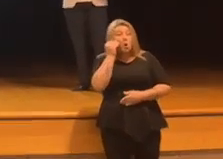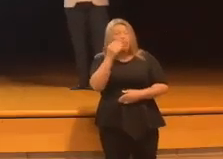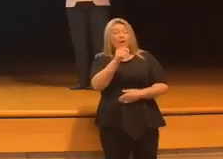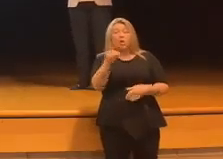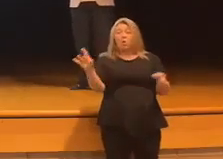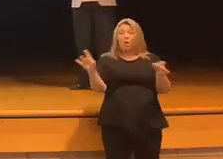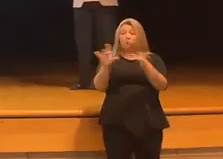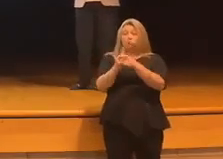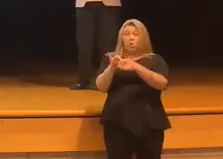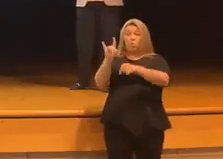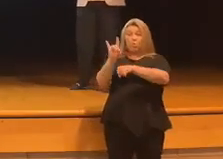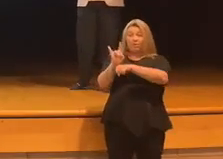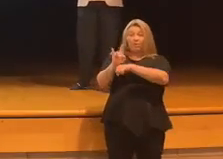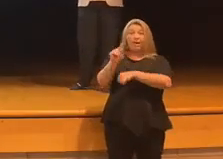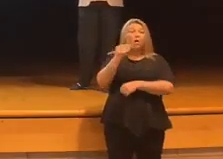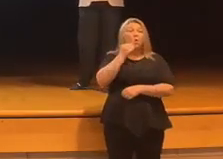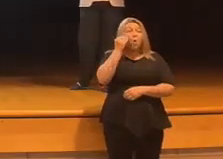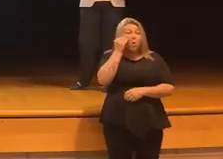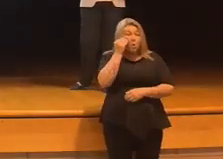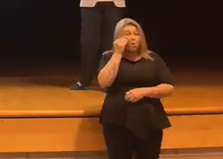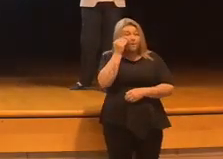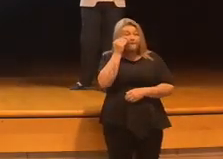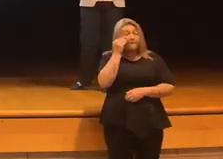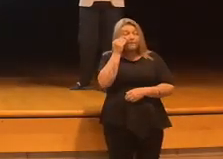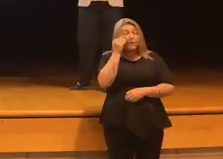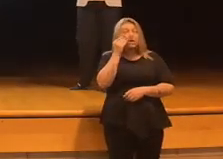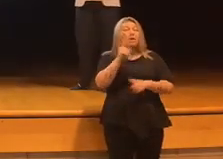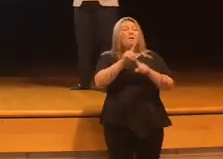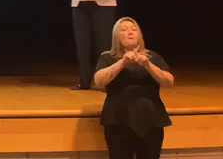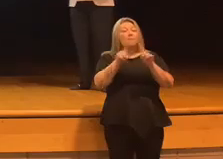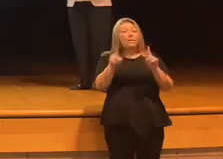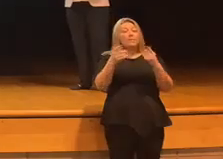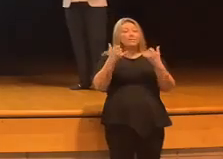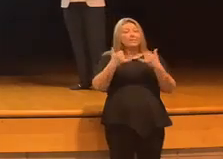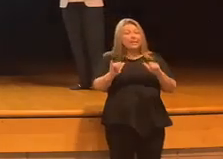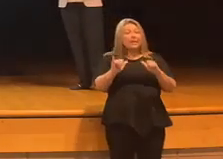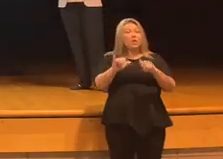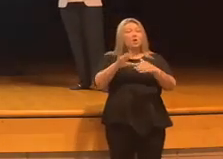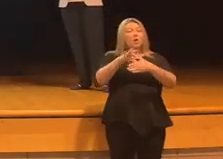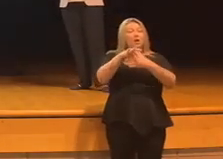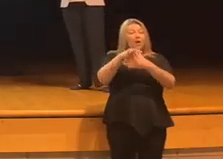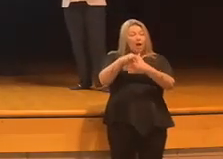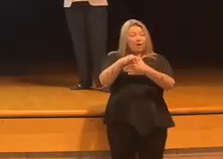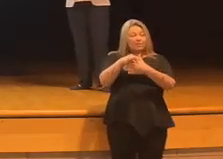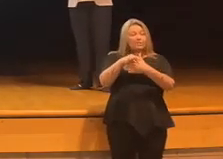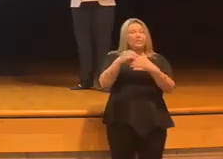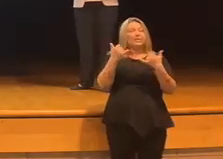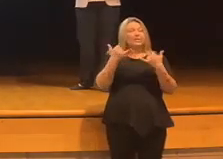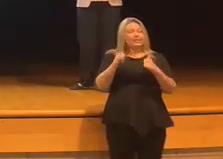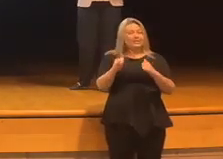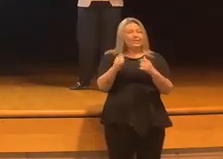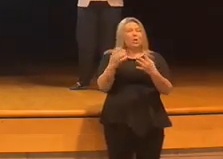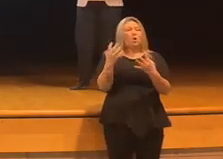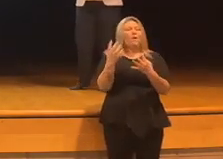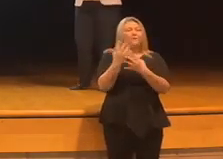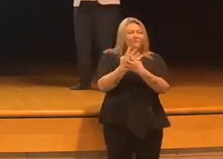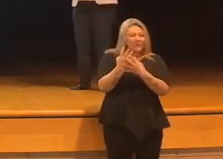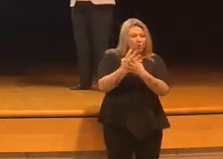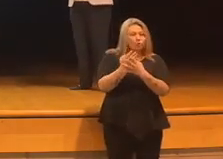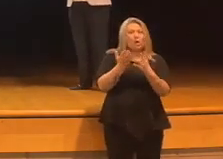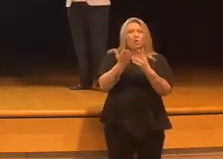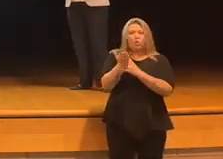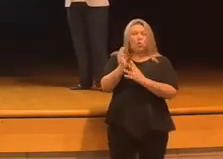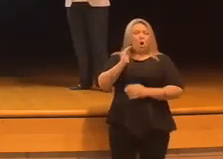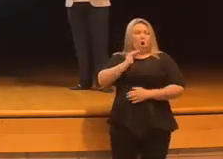your internet at home, they have Wi-Fi access, but the content filtering goes back through MCNC,